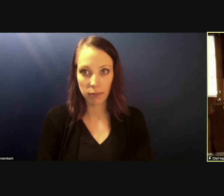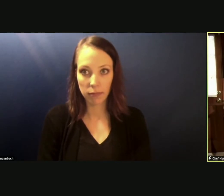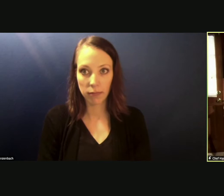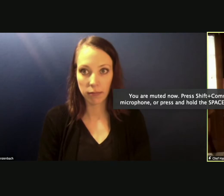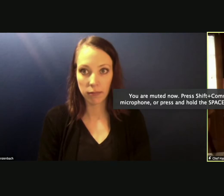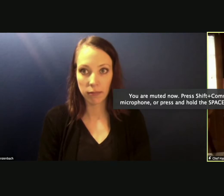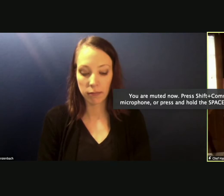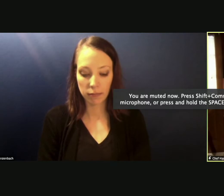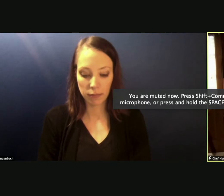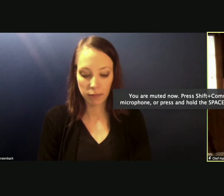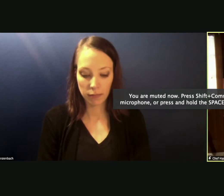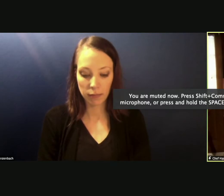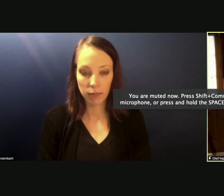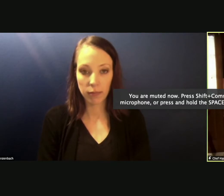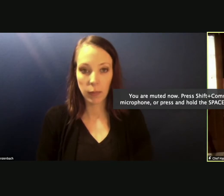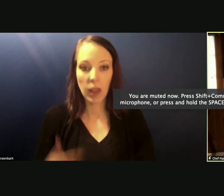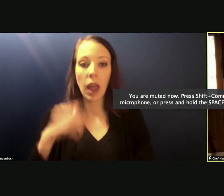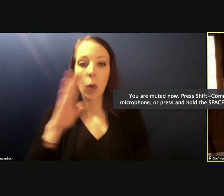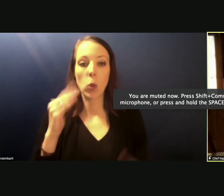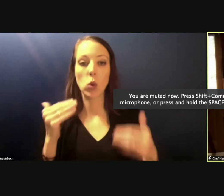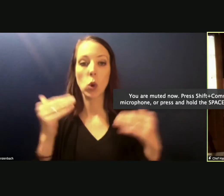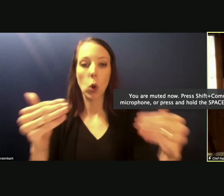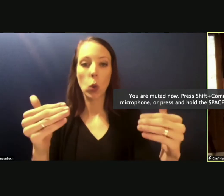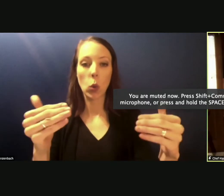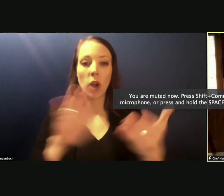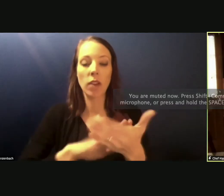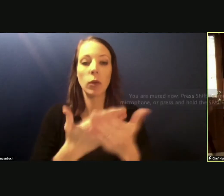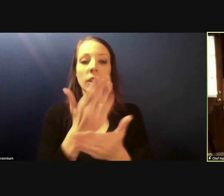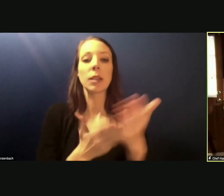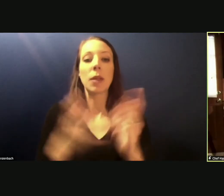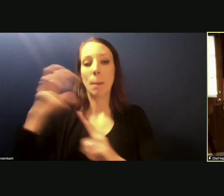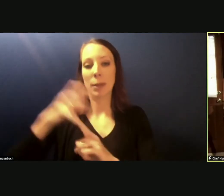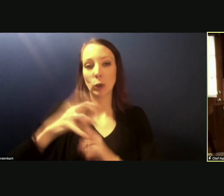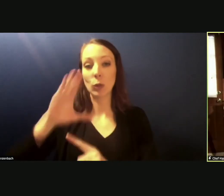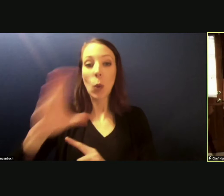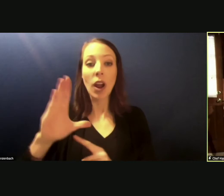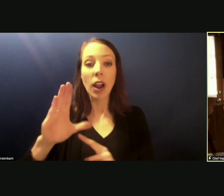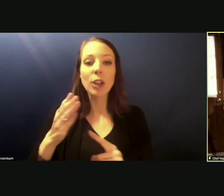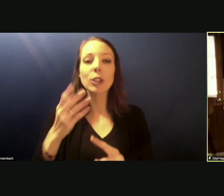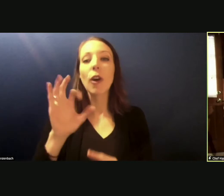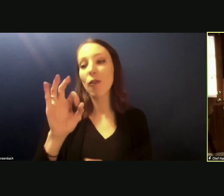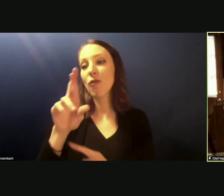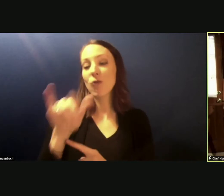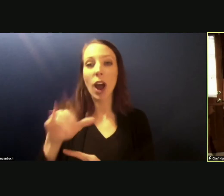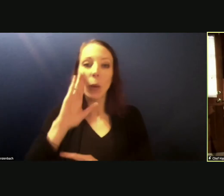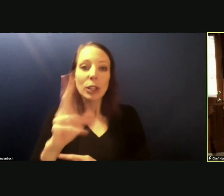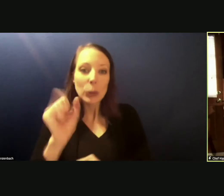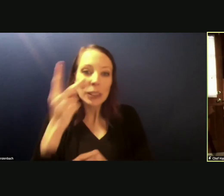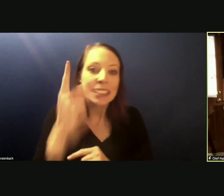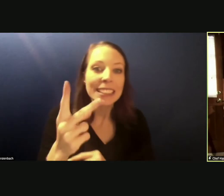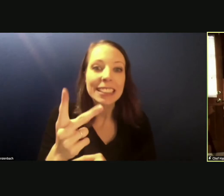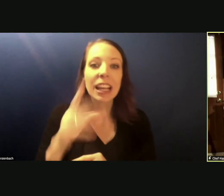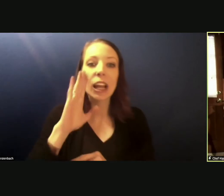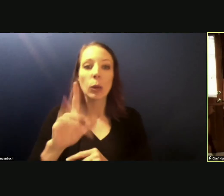So I'm going to go ahead and fry up a few of the portobello mushrooms, right? And so you kind of see how nice that looks. They get